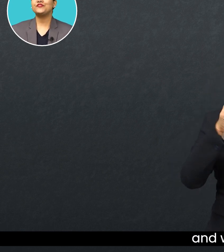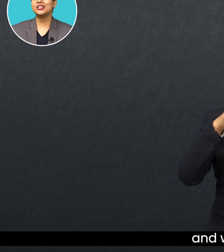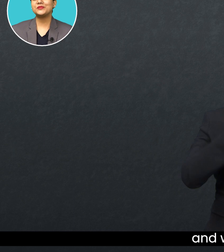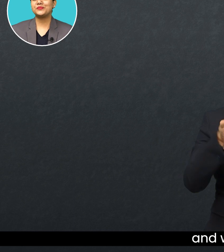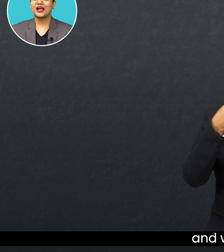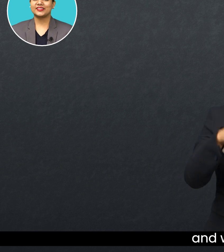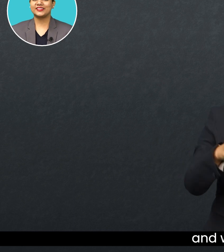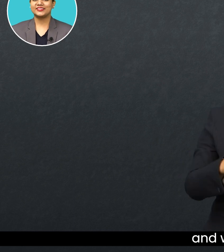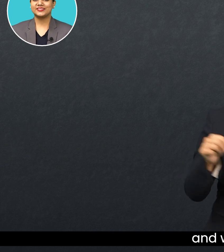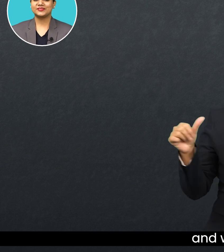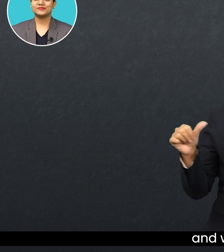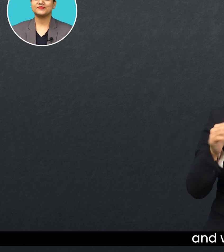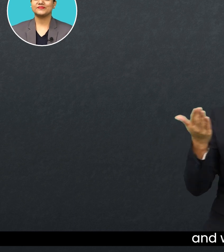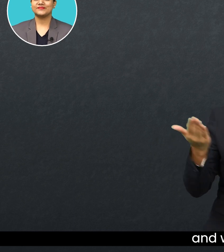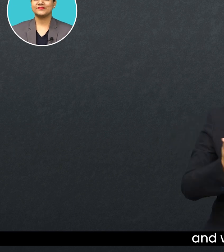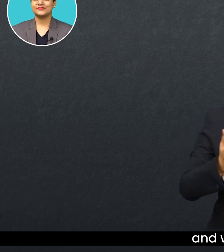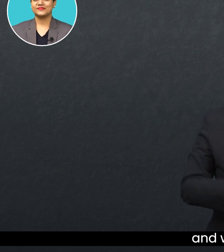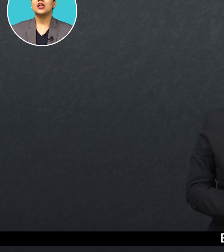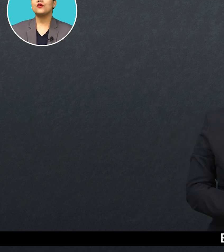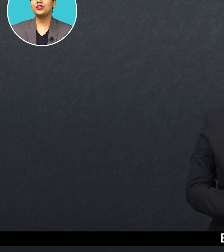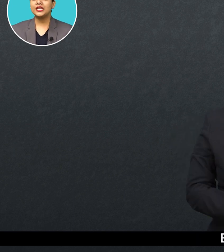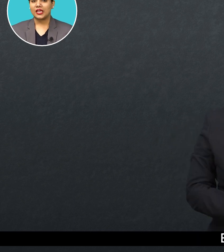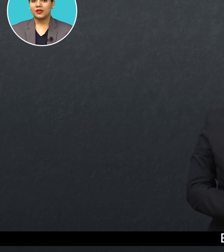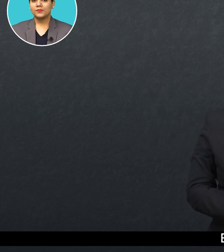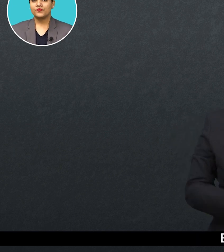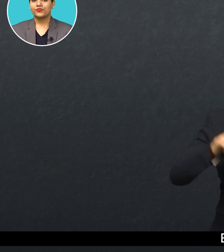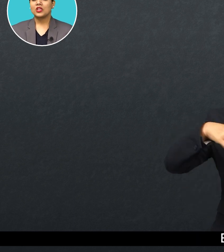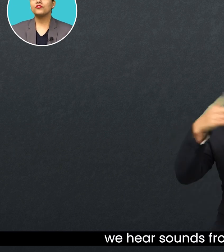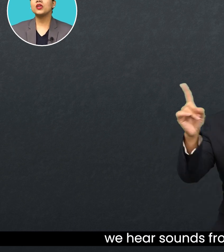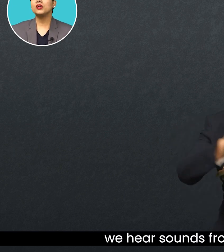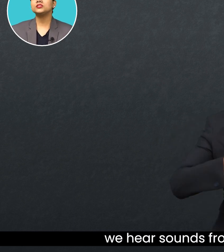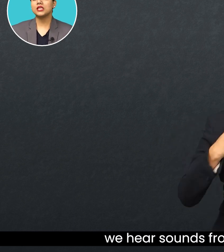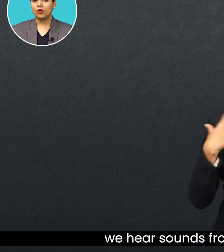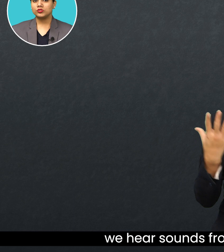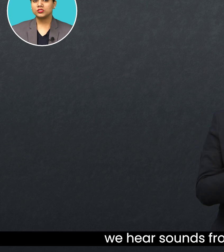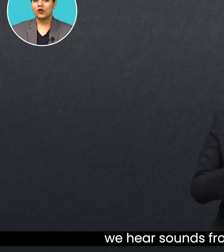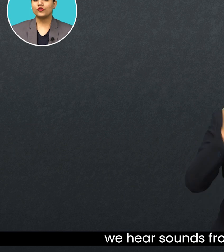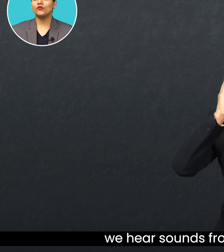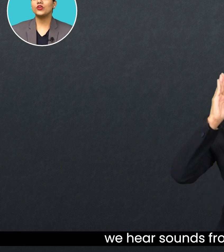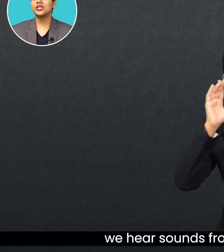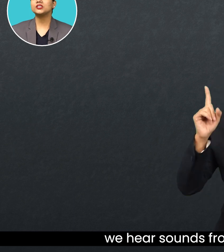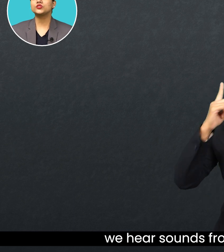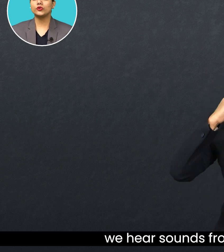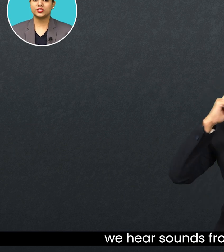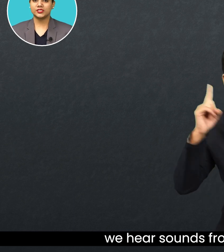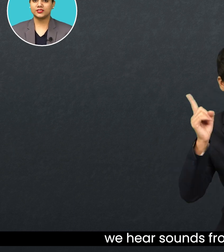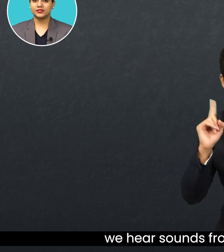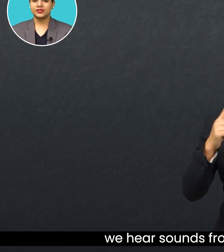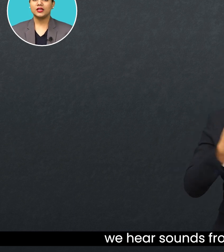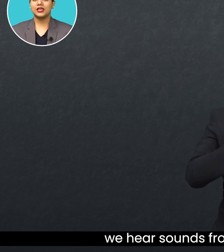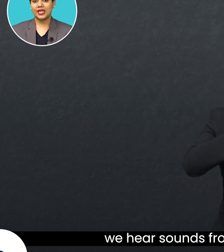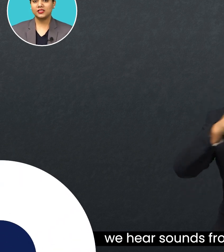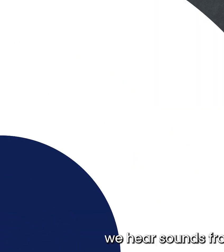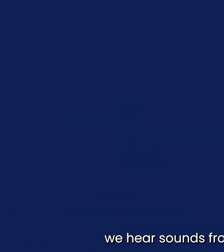And welcome back. Every day, we hear sounds from various sources